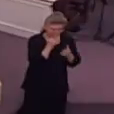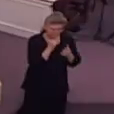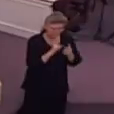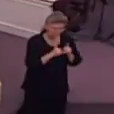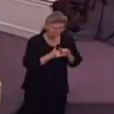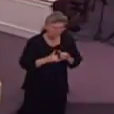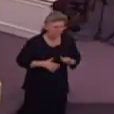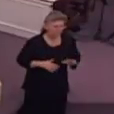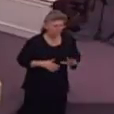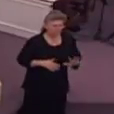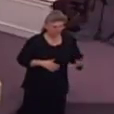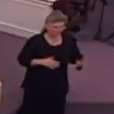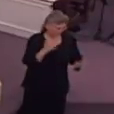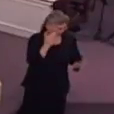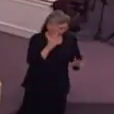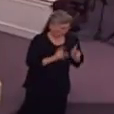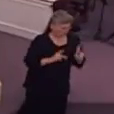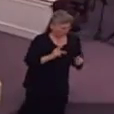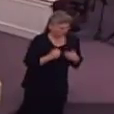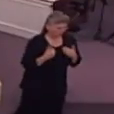I know of people who have